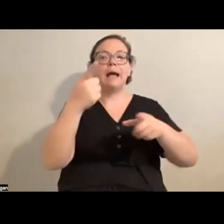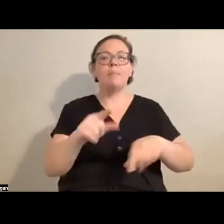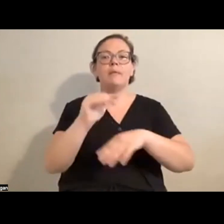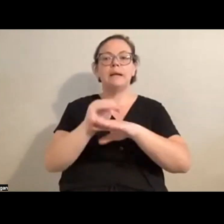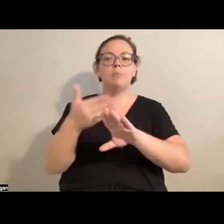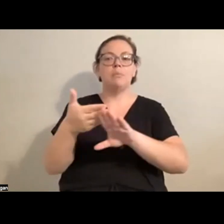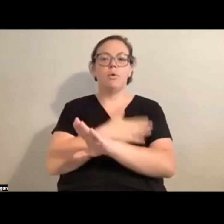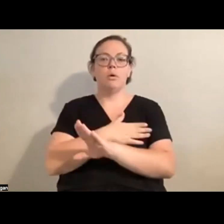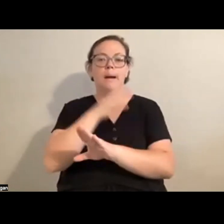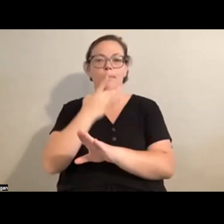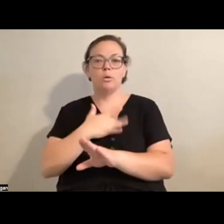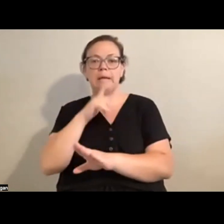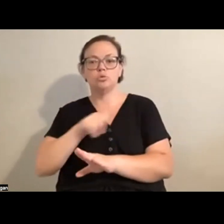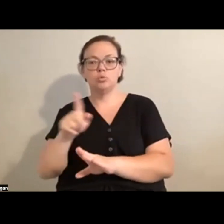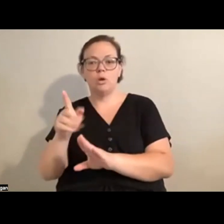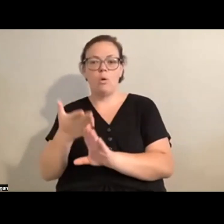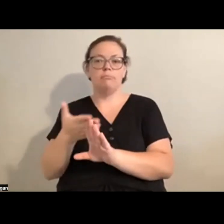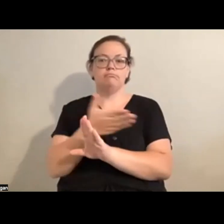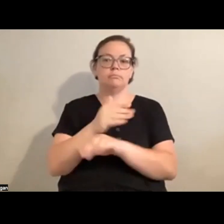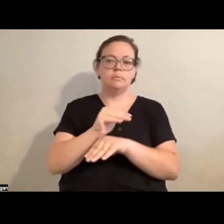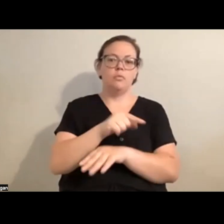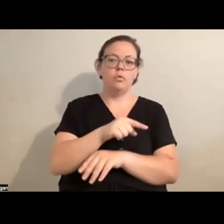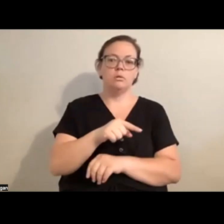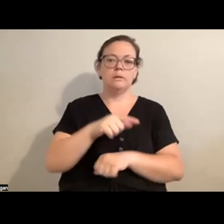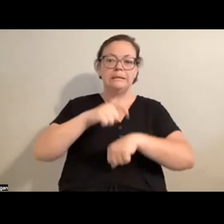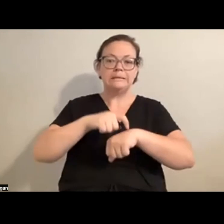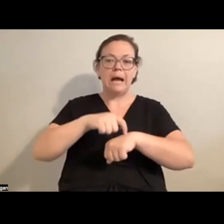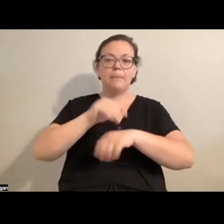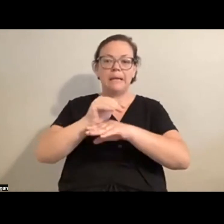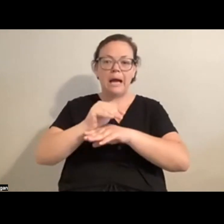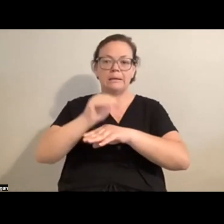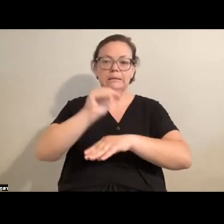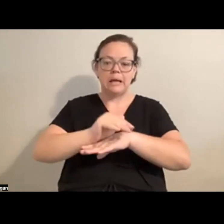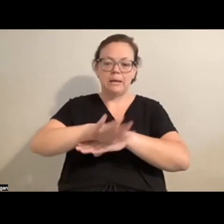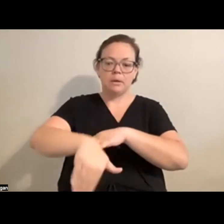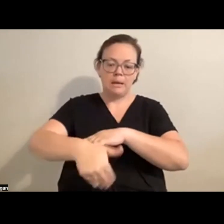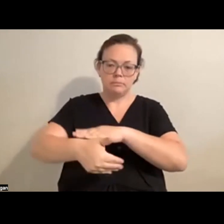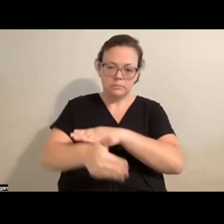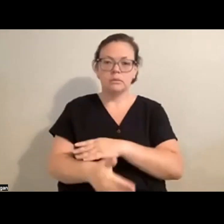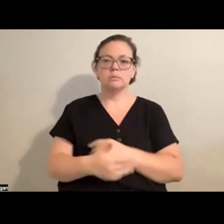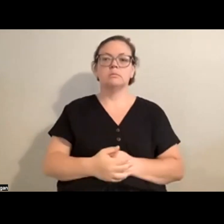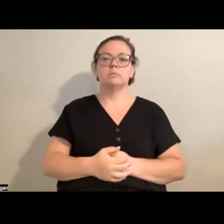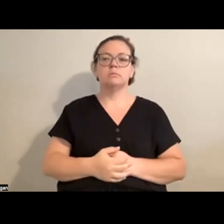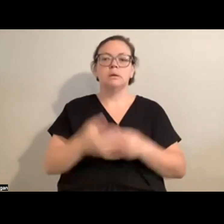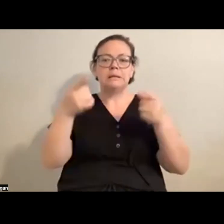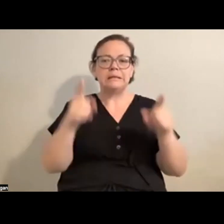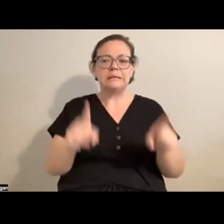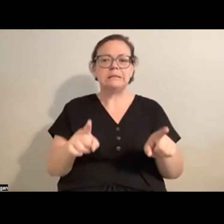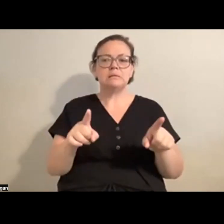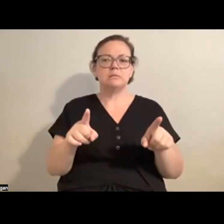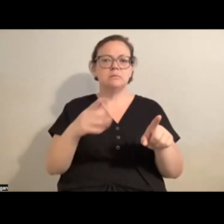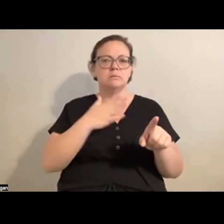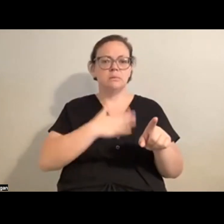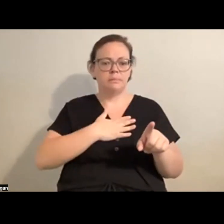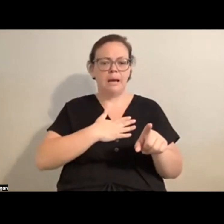21st birthday. The time was night as night became night. The incident occurred in my